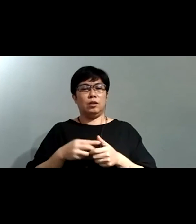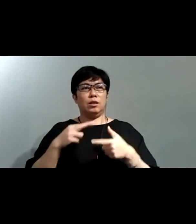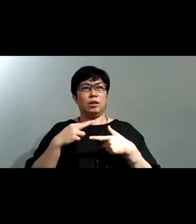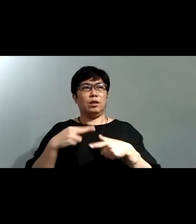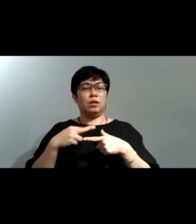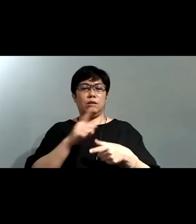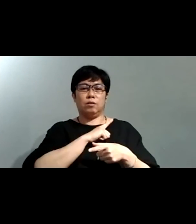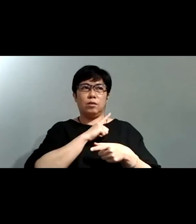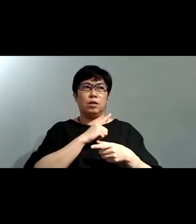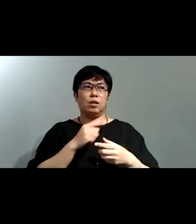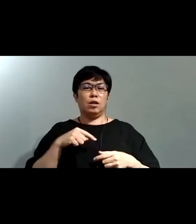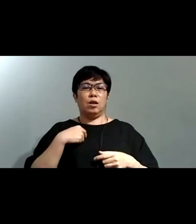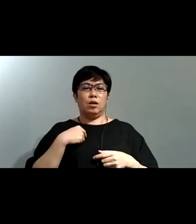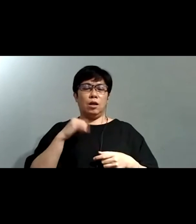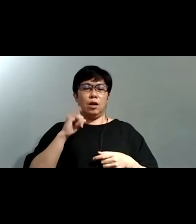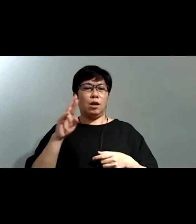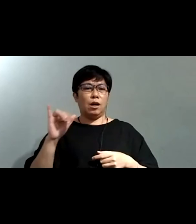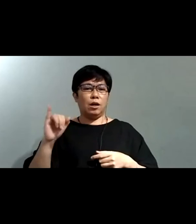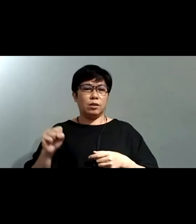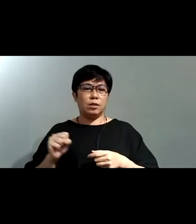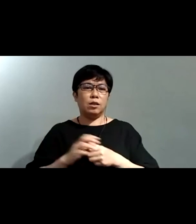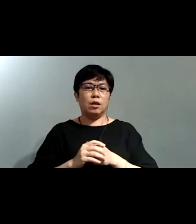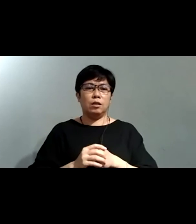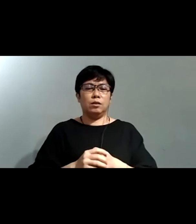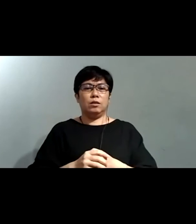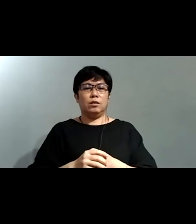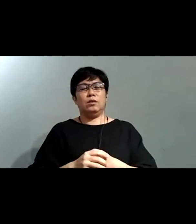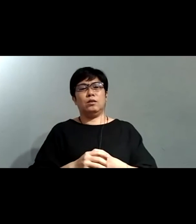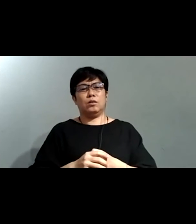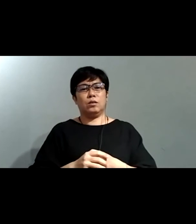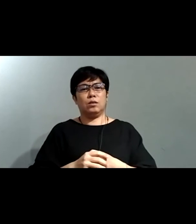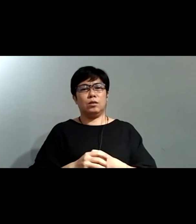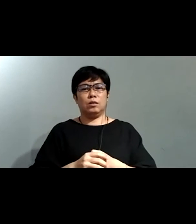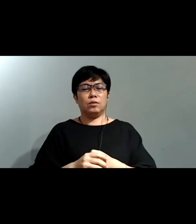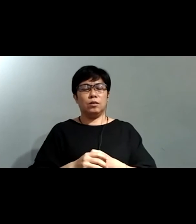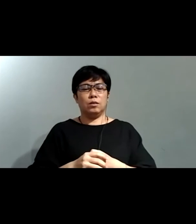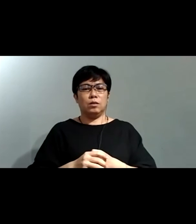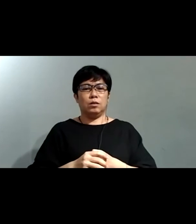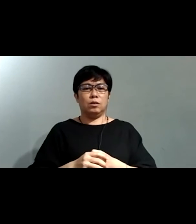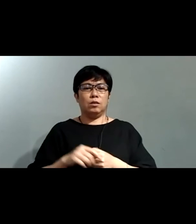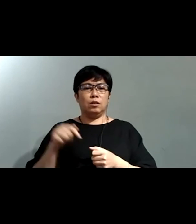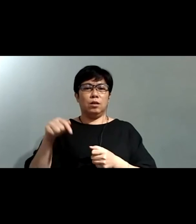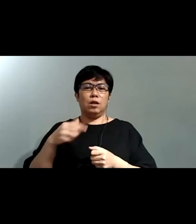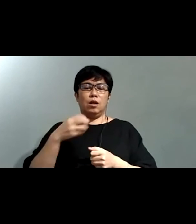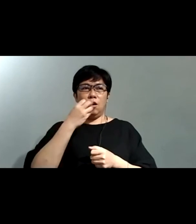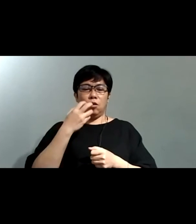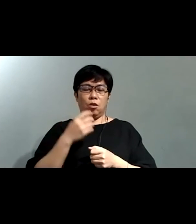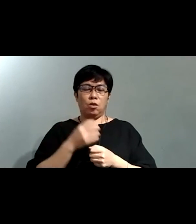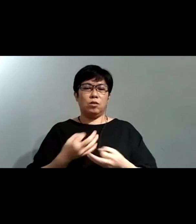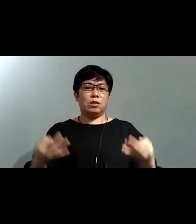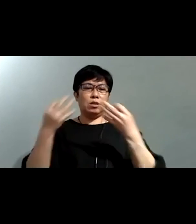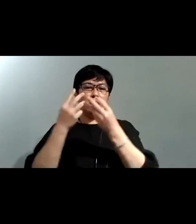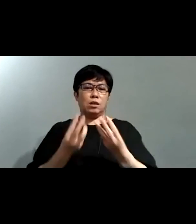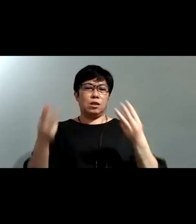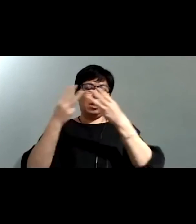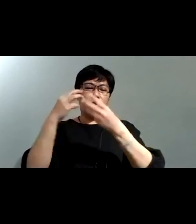and I'm working for the ACT Social Awareness Network under the Hong Kong Council of Social Service. And thank you for